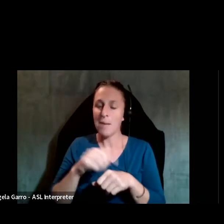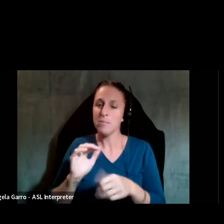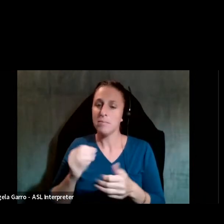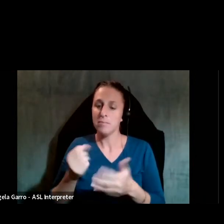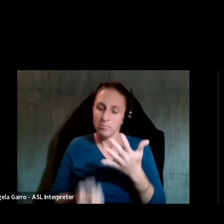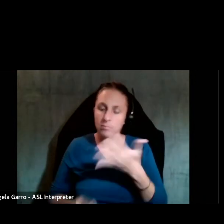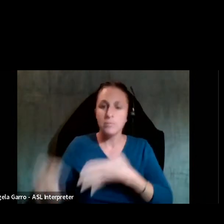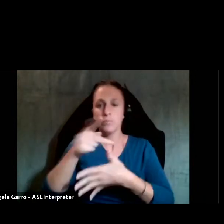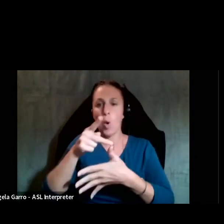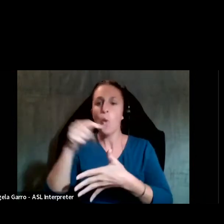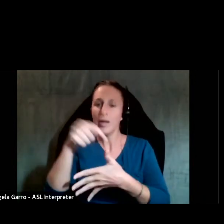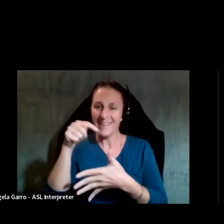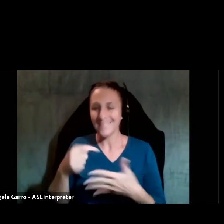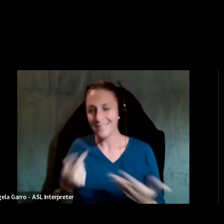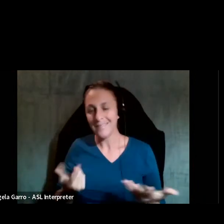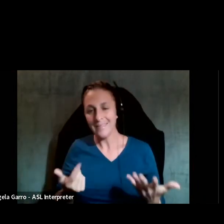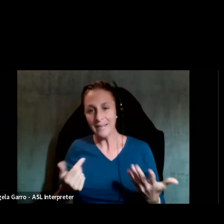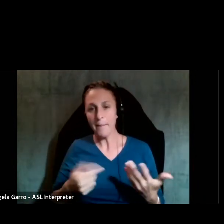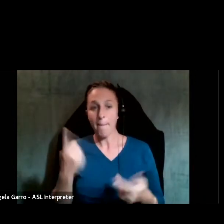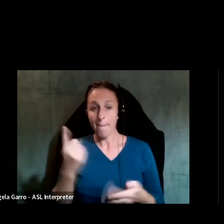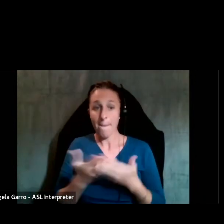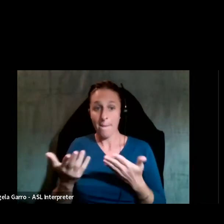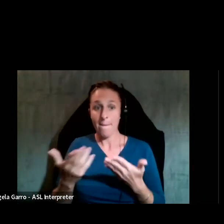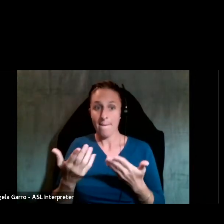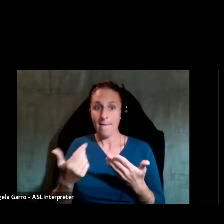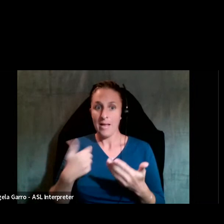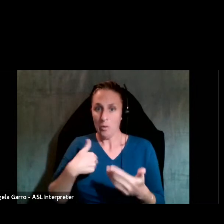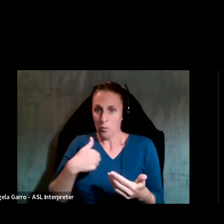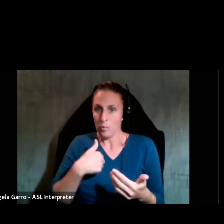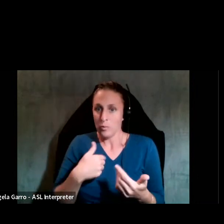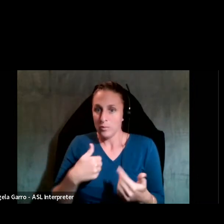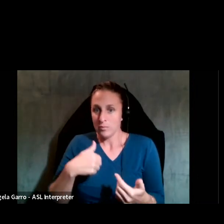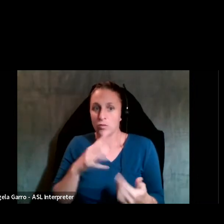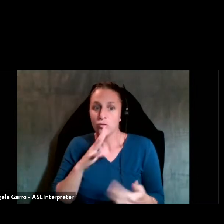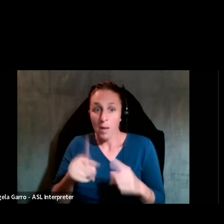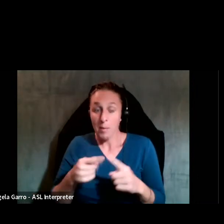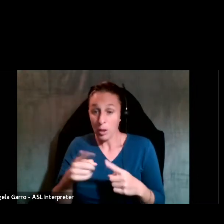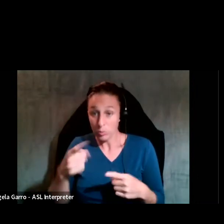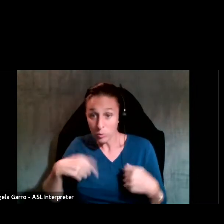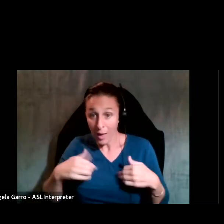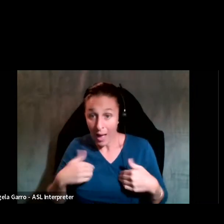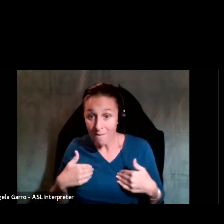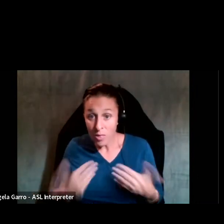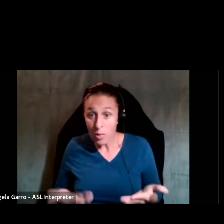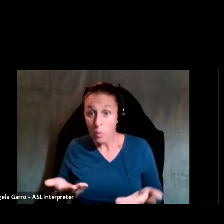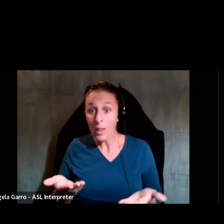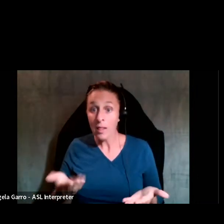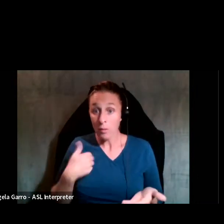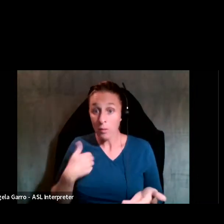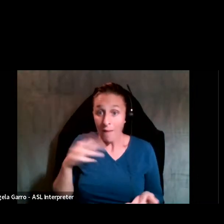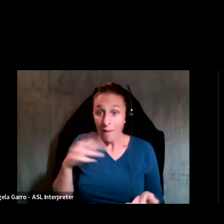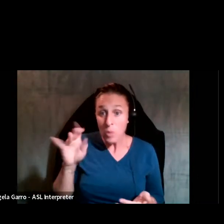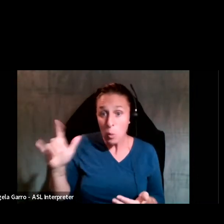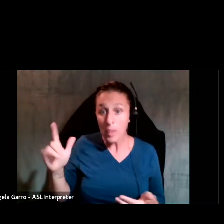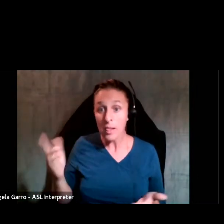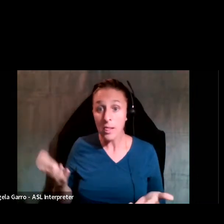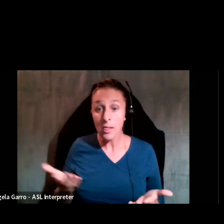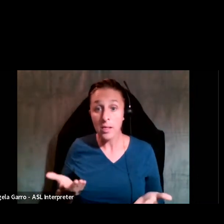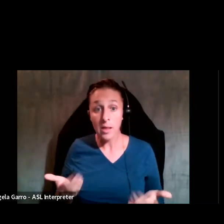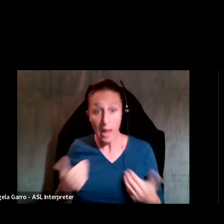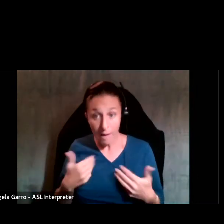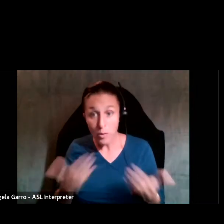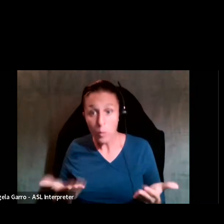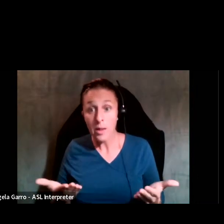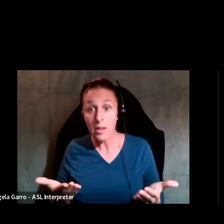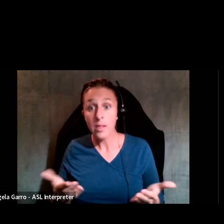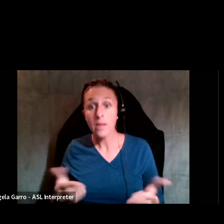one of the things I talked about is, do we have the will? You make the time when you have the will. If you don't have the will, you